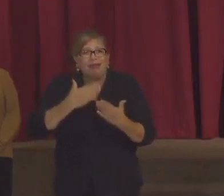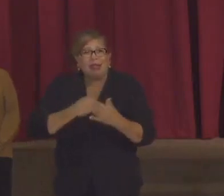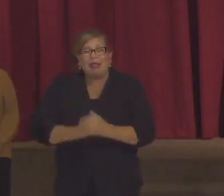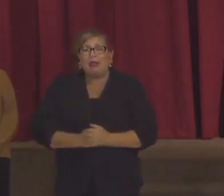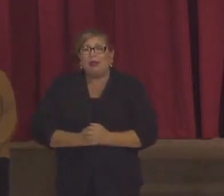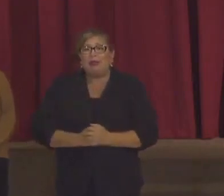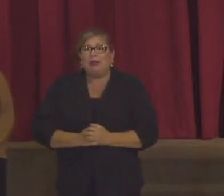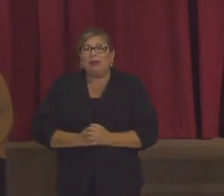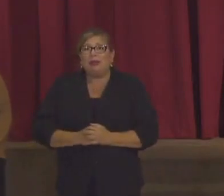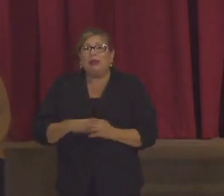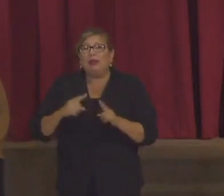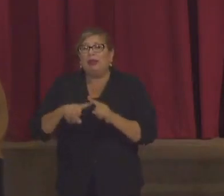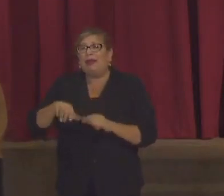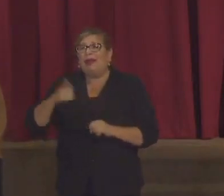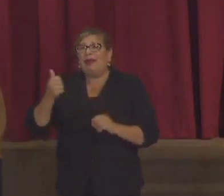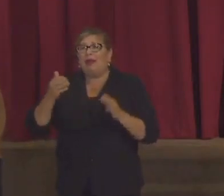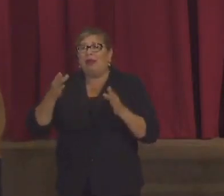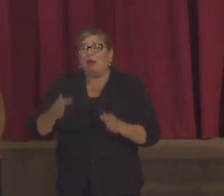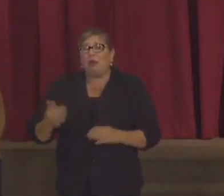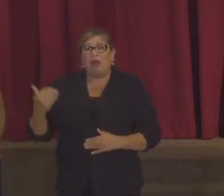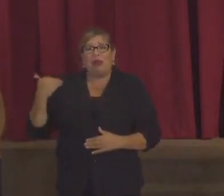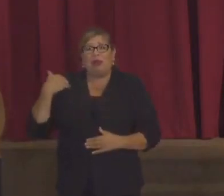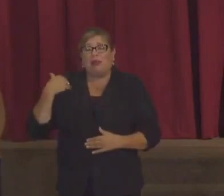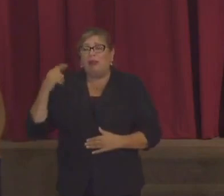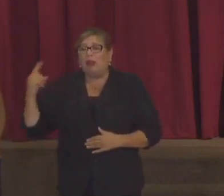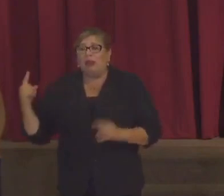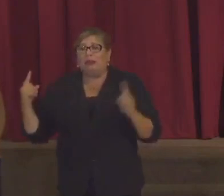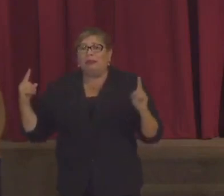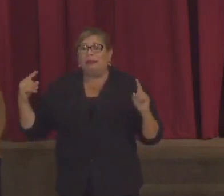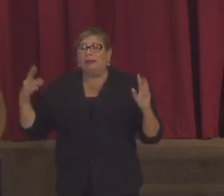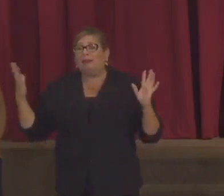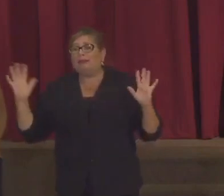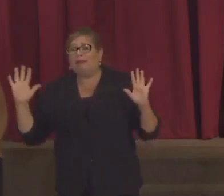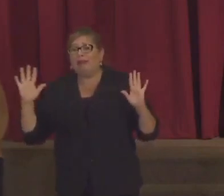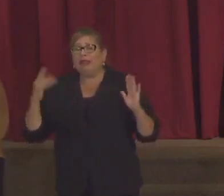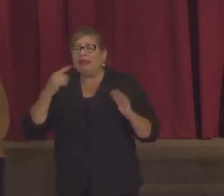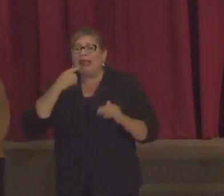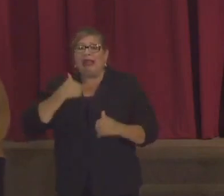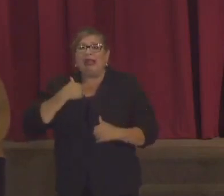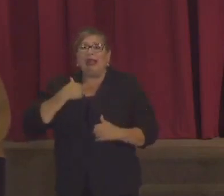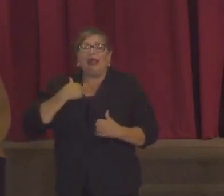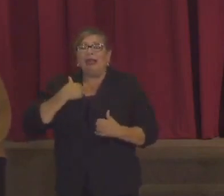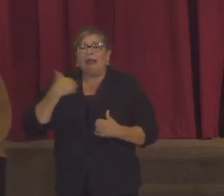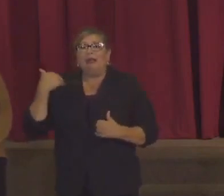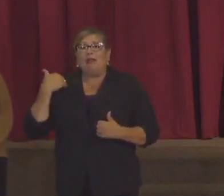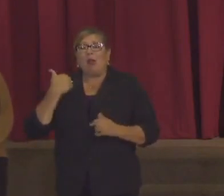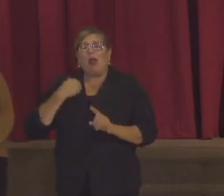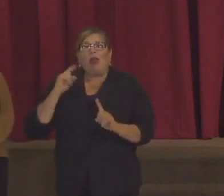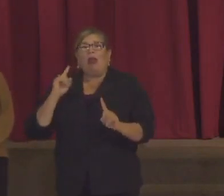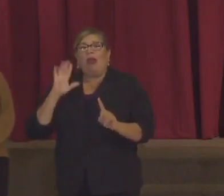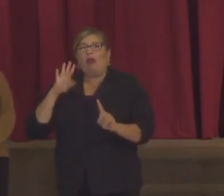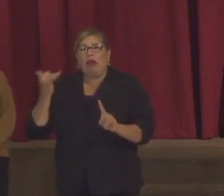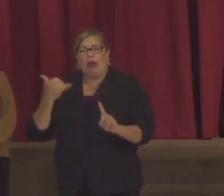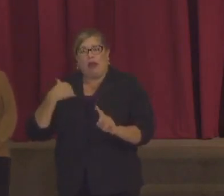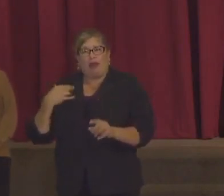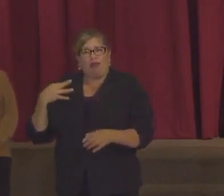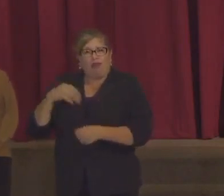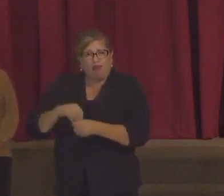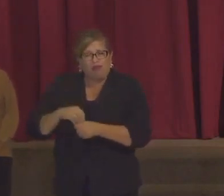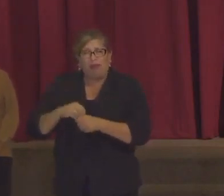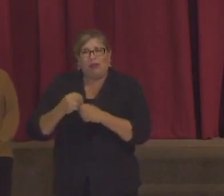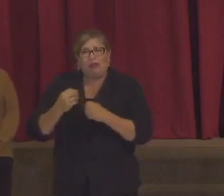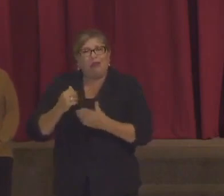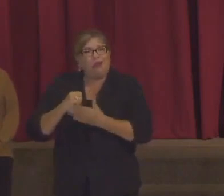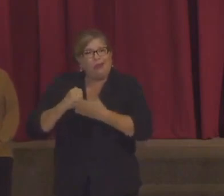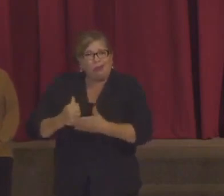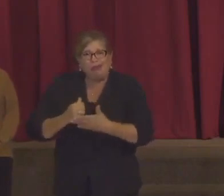said, you know what, I can't stand on the periphery any longer. I need to be part of this effort. Thank you to all of